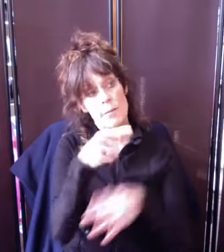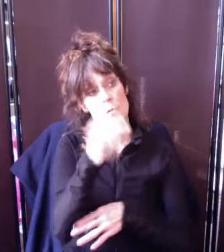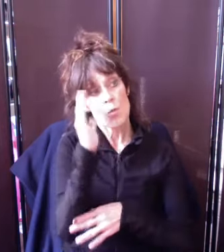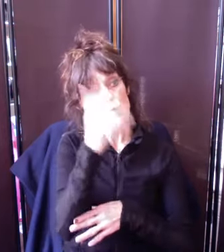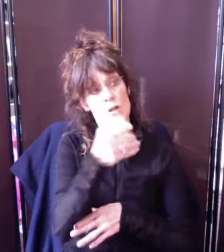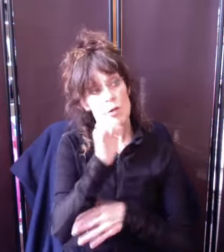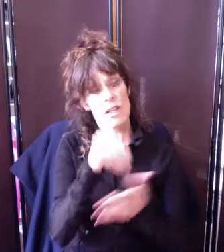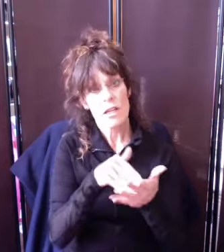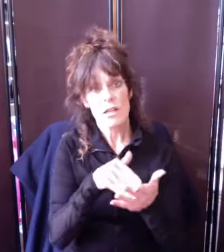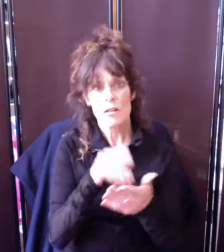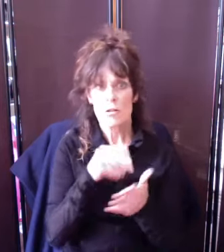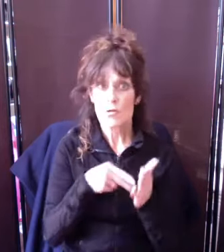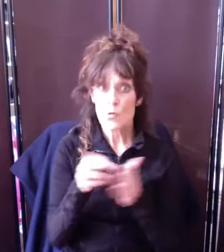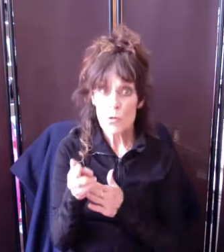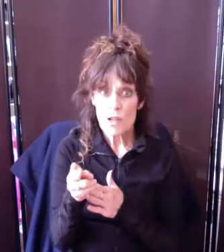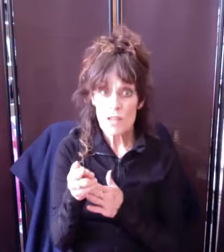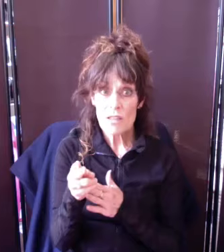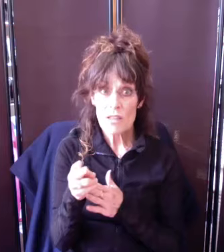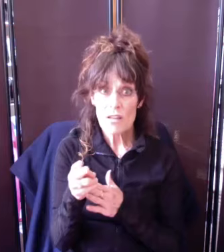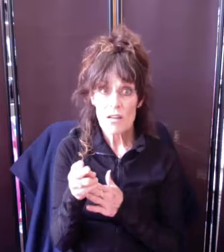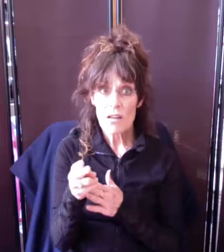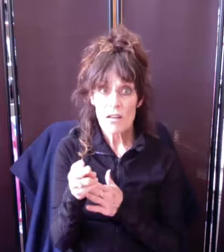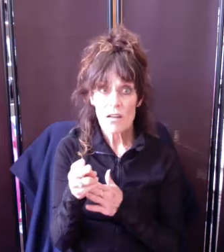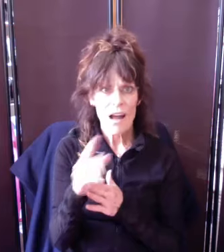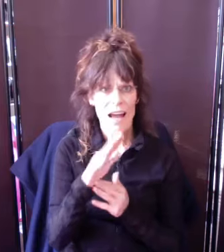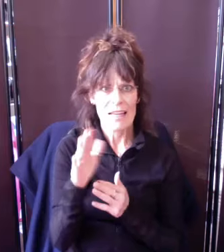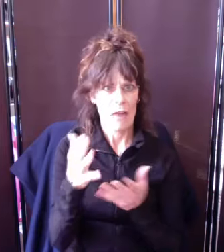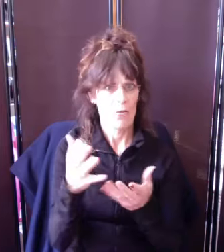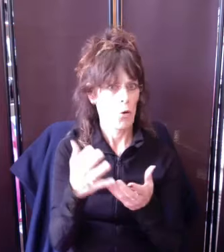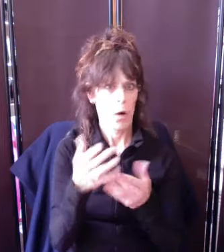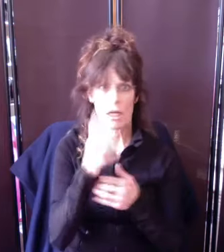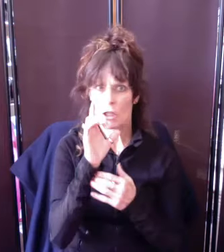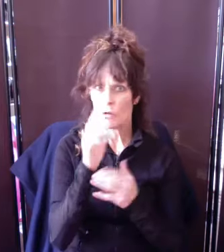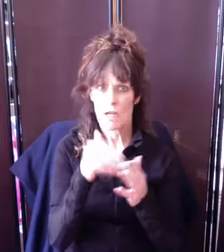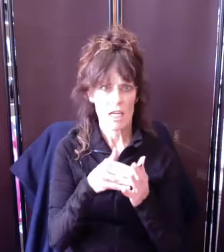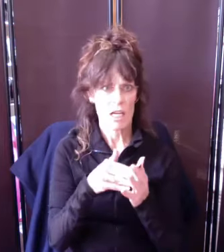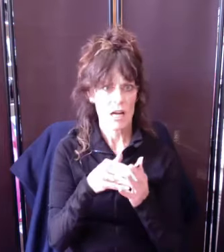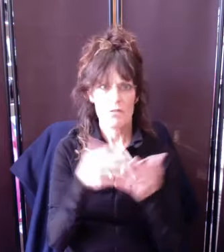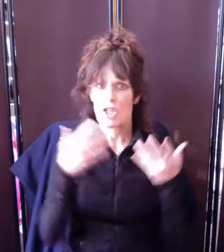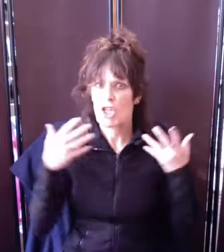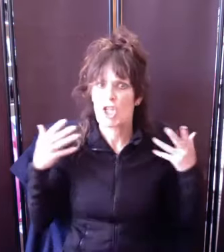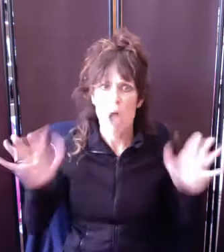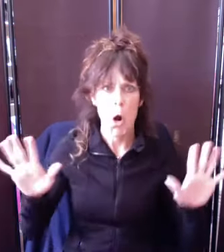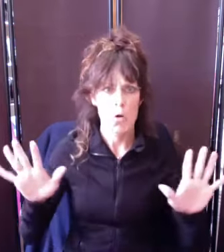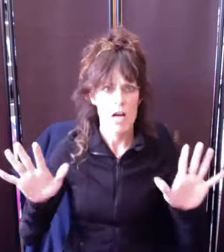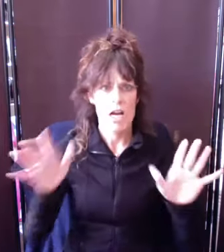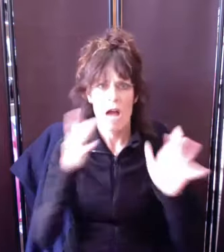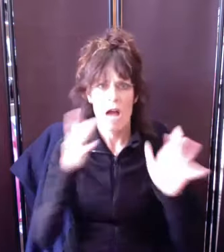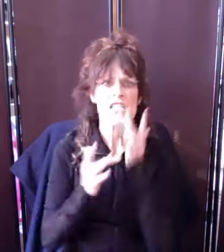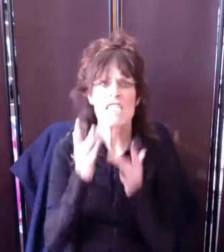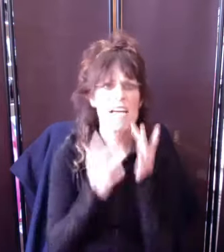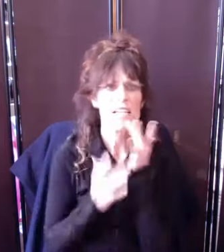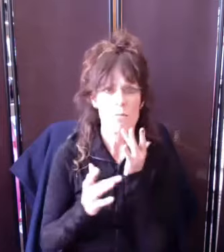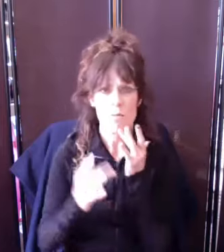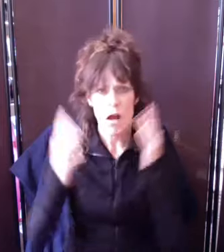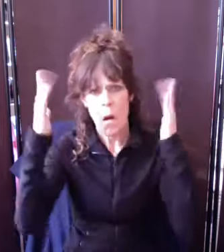by that time, I never wanted to drink again. I was so done. I was so desperate. I was so hopeless. I'd done everything else